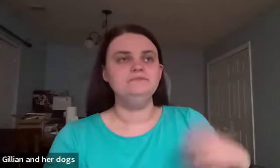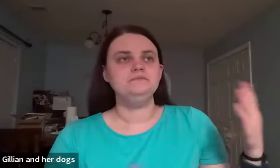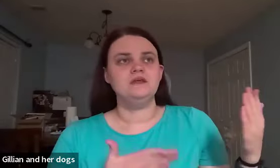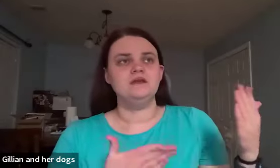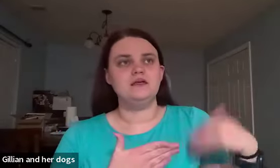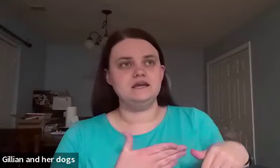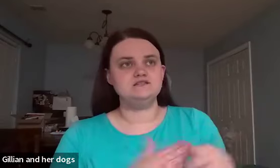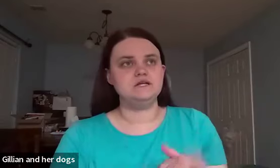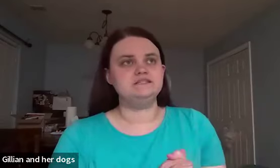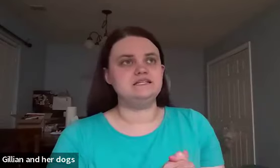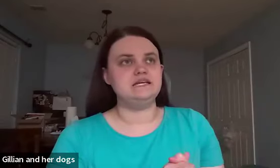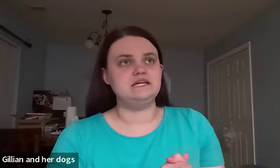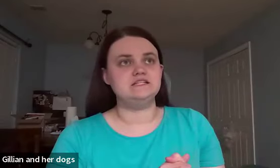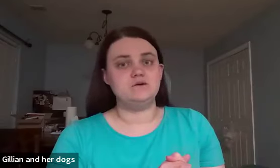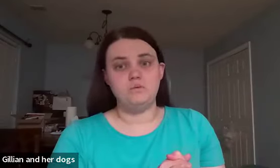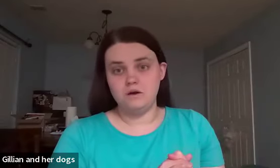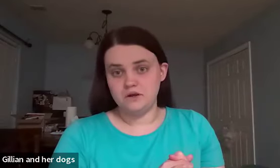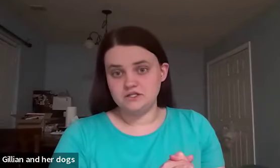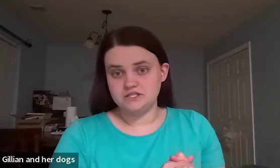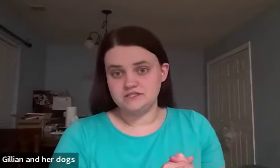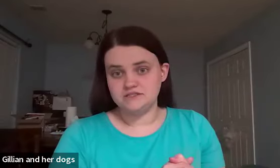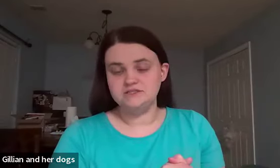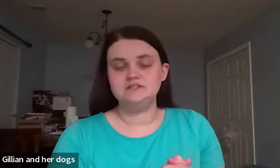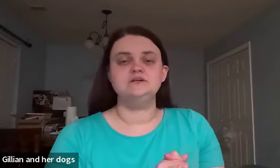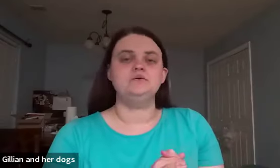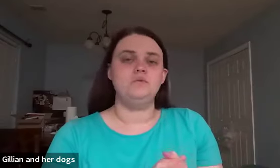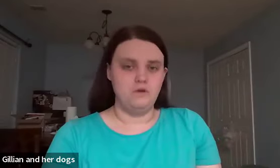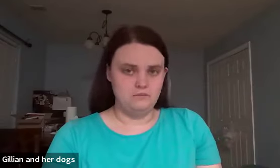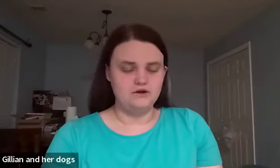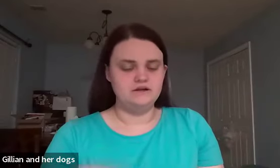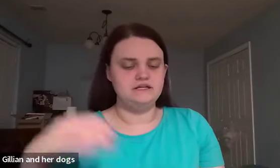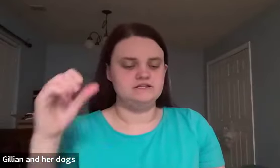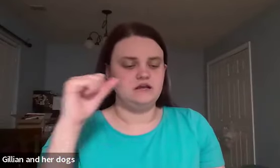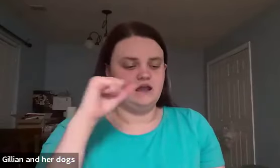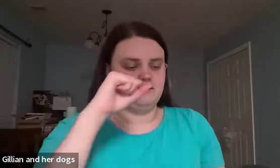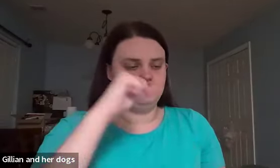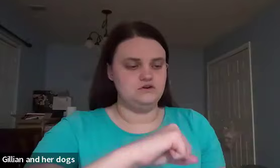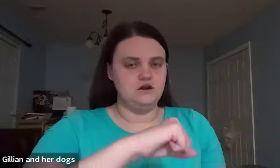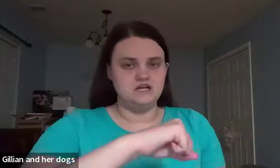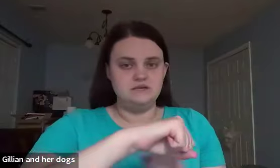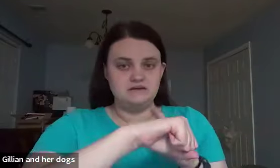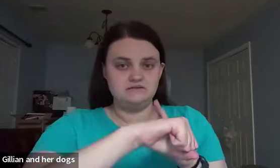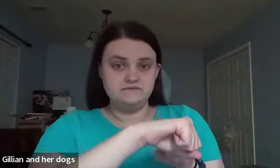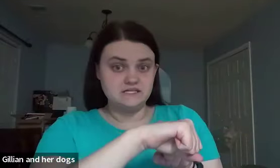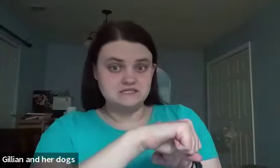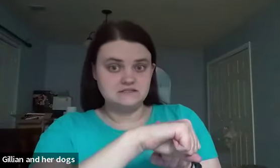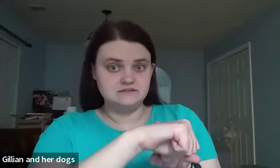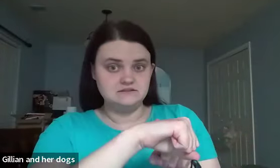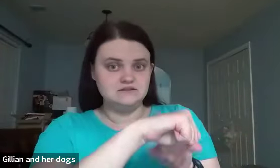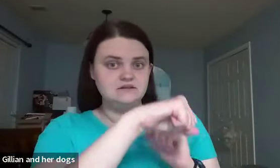Okay. The next one I've seen is Walmart. Walmart is going to have your non-dominant in a fist